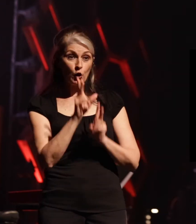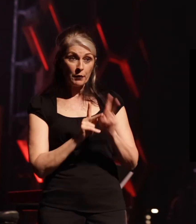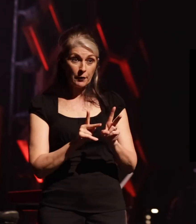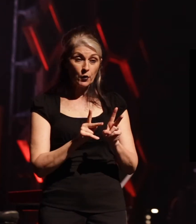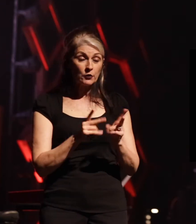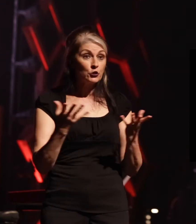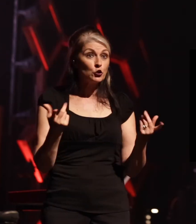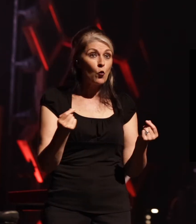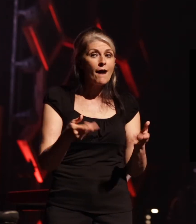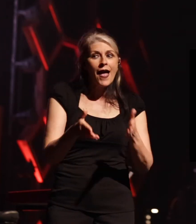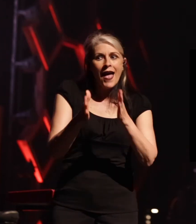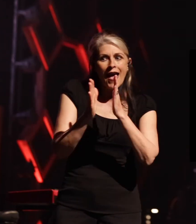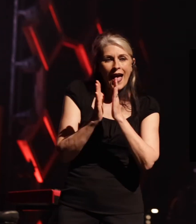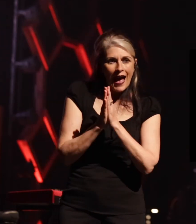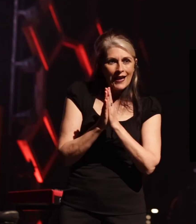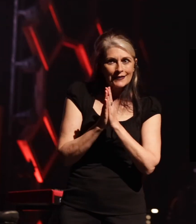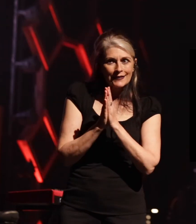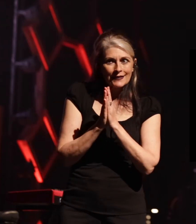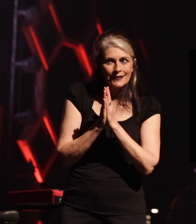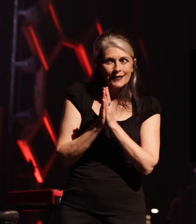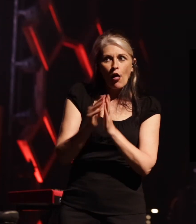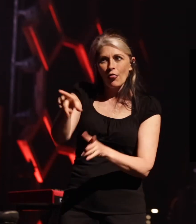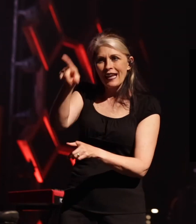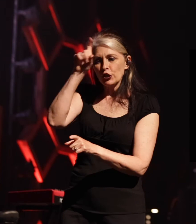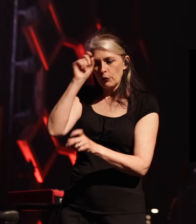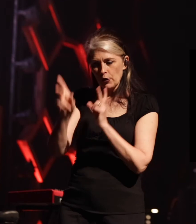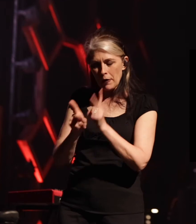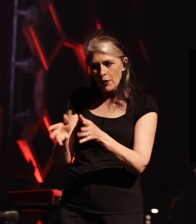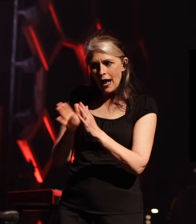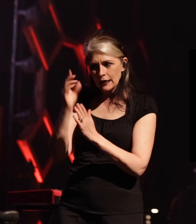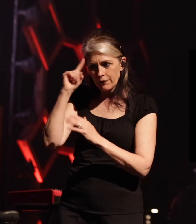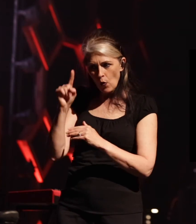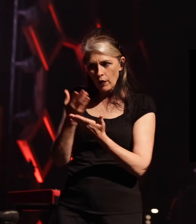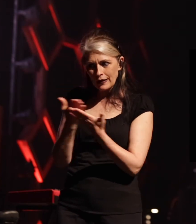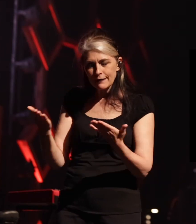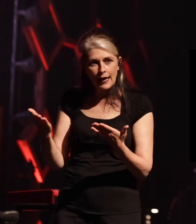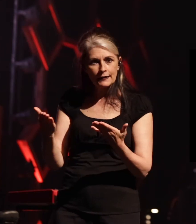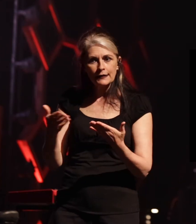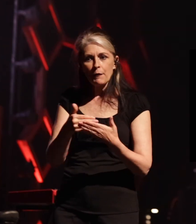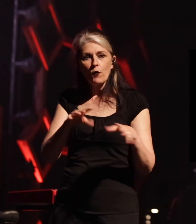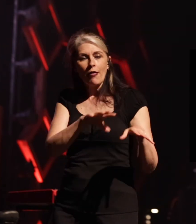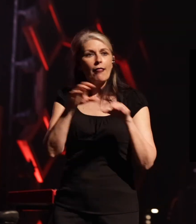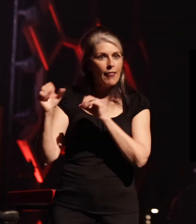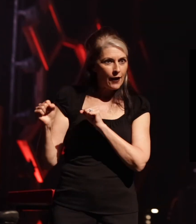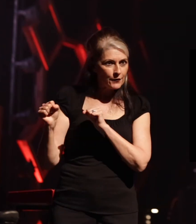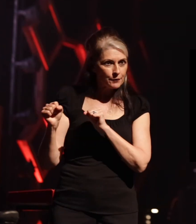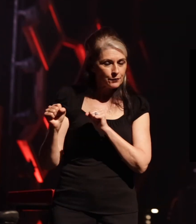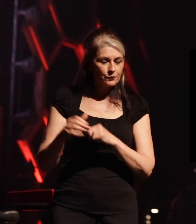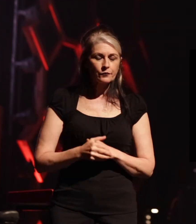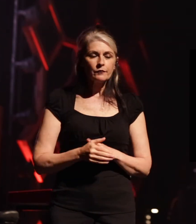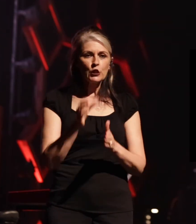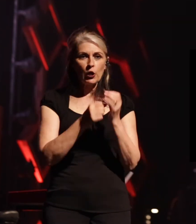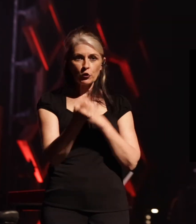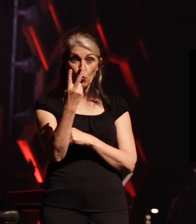ask the people that are around, the Egyptians, four things before they took off into the wilderness. In Exodus 12, 35 through 36, it